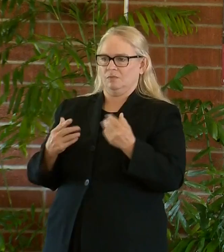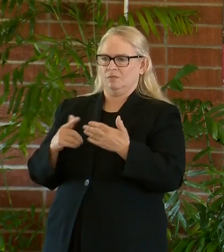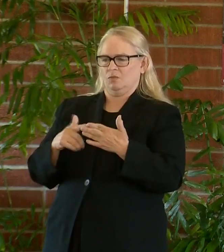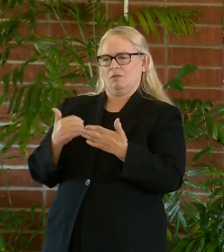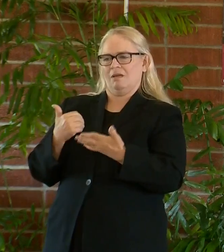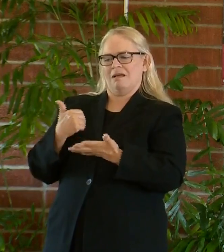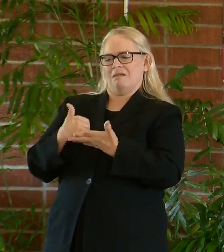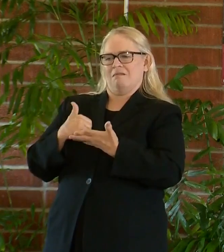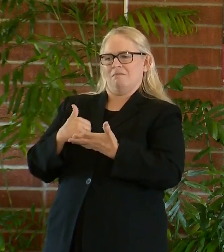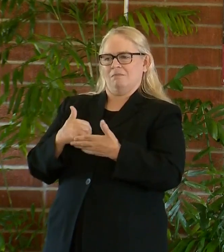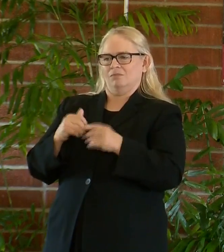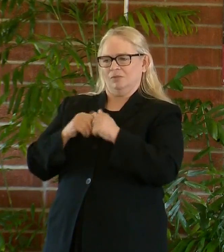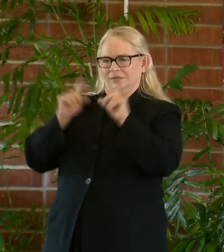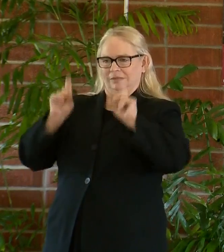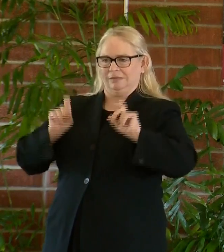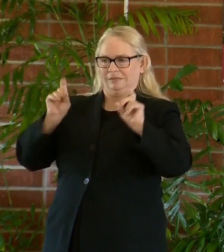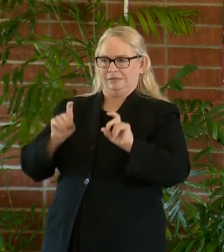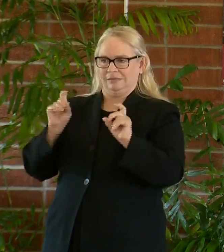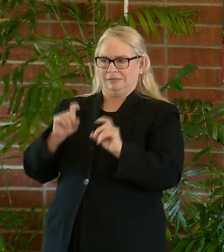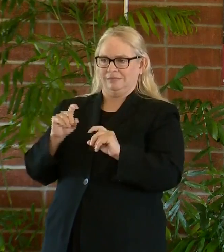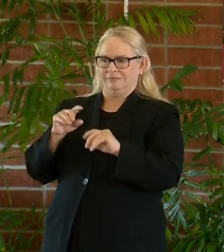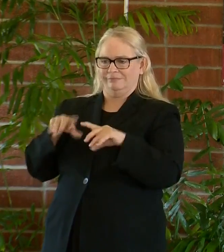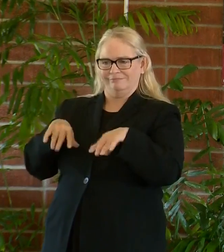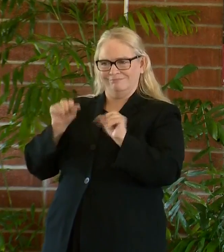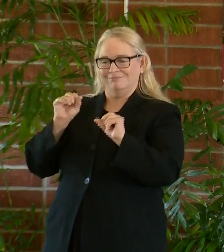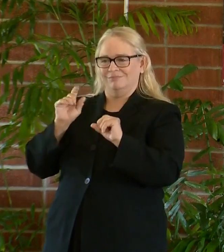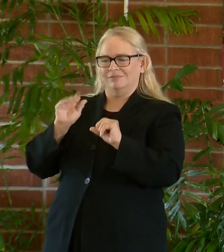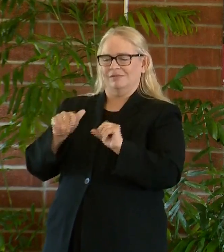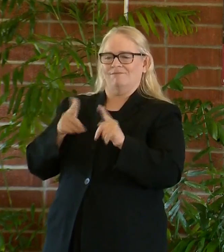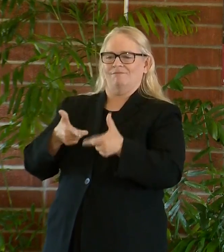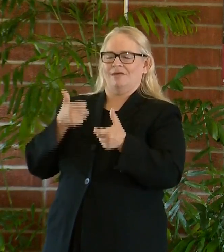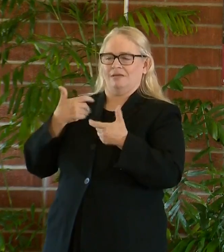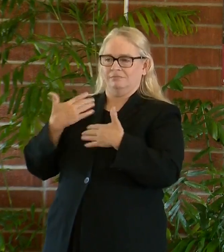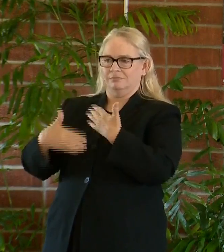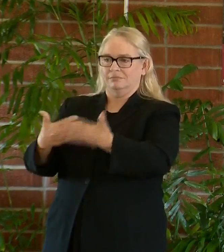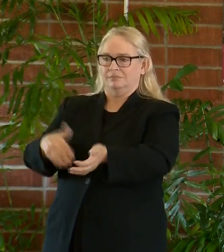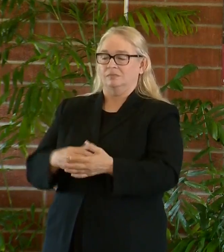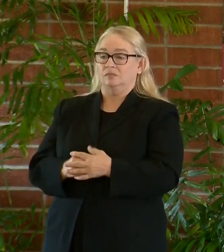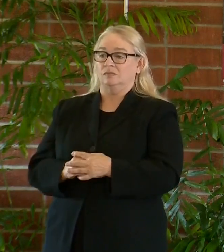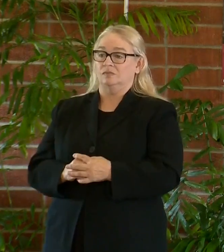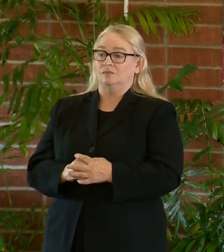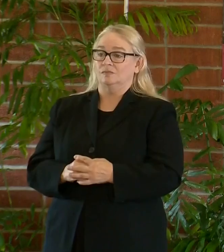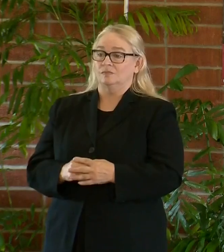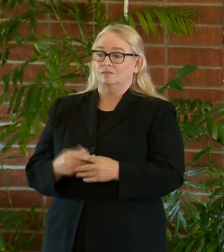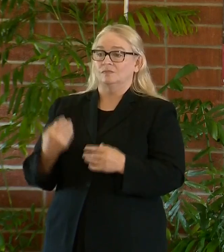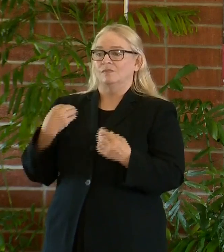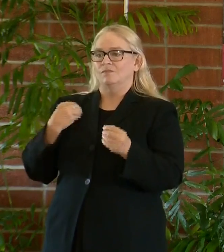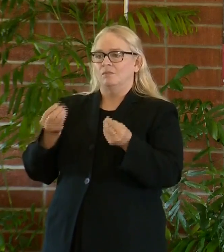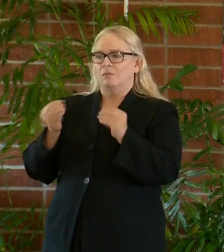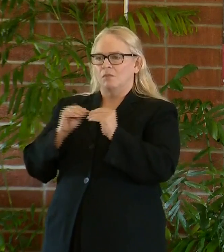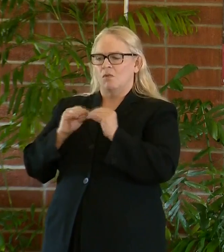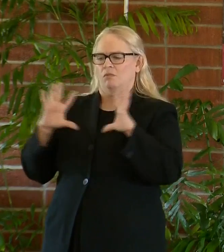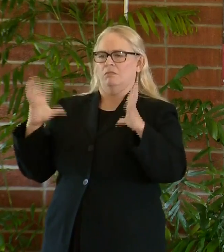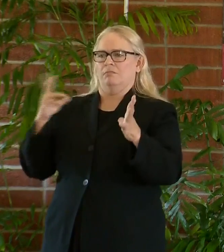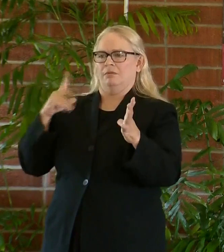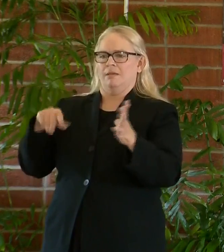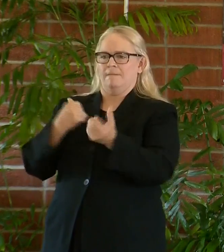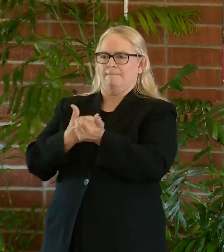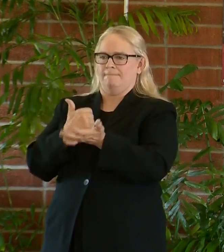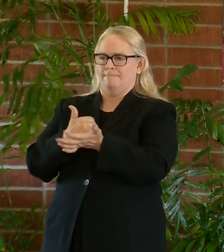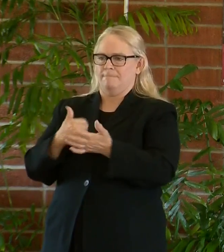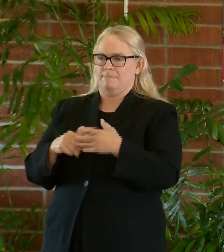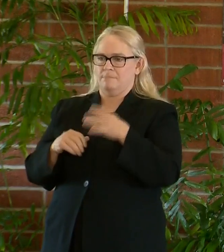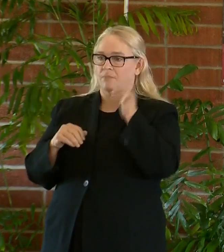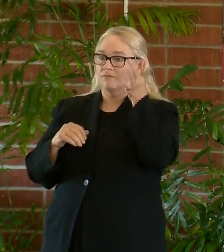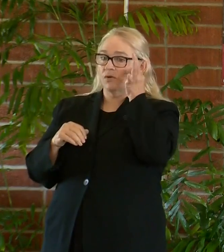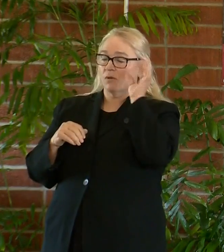now that we have finally seen some flexibility in the rulemaking coming from the federal government. And pooled testing will substantially